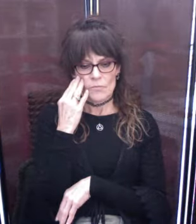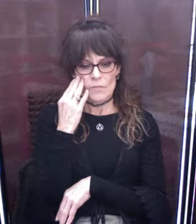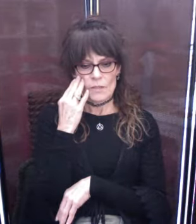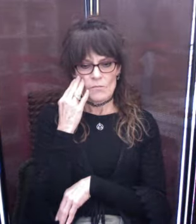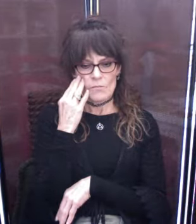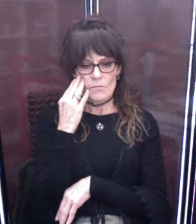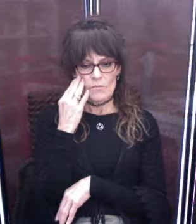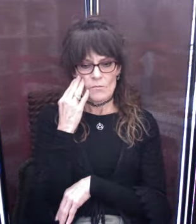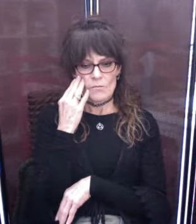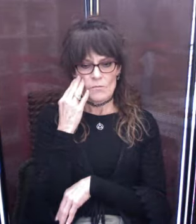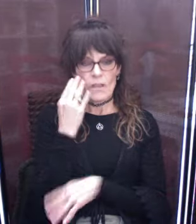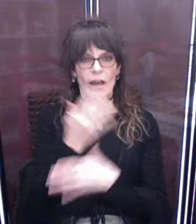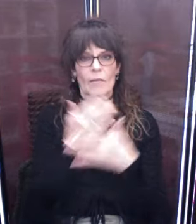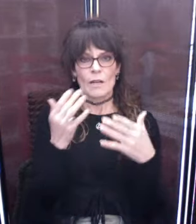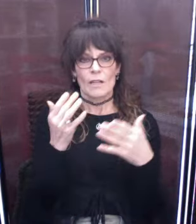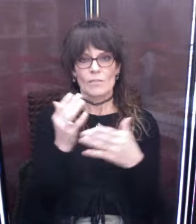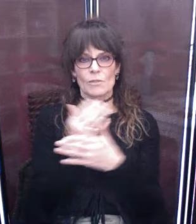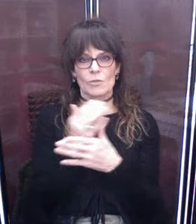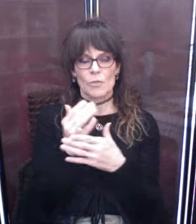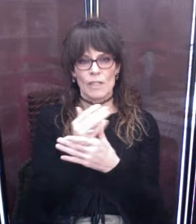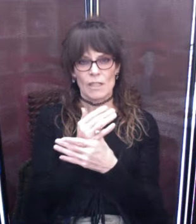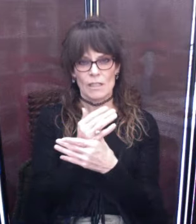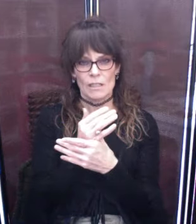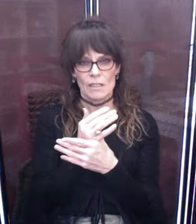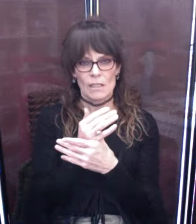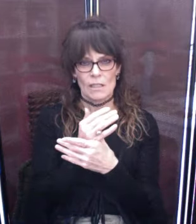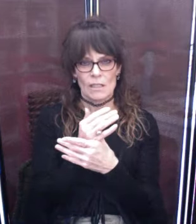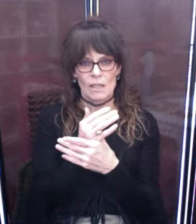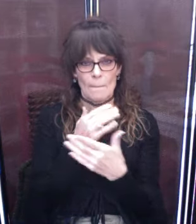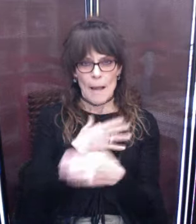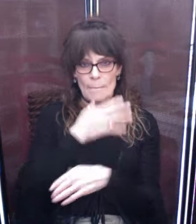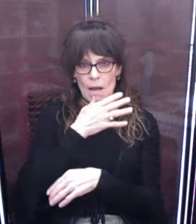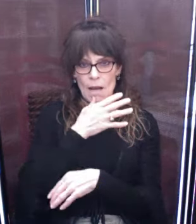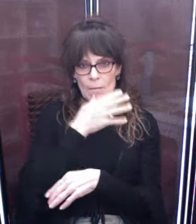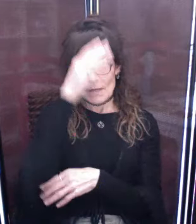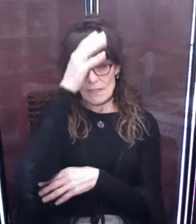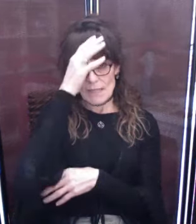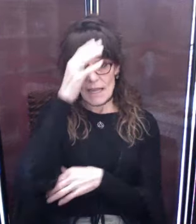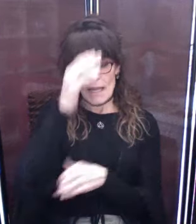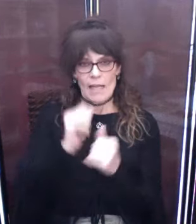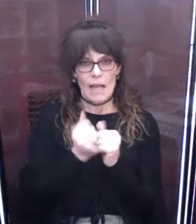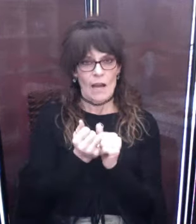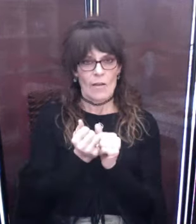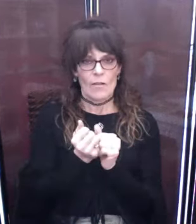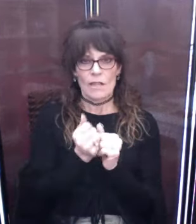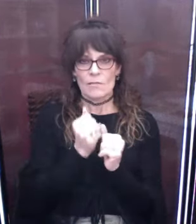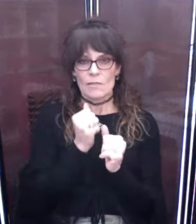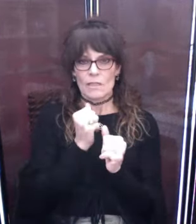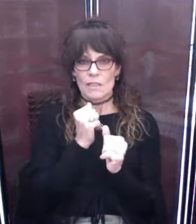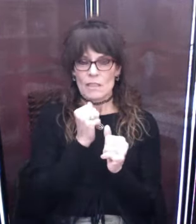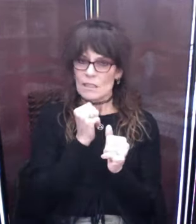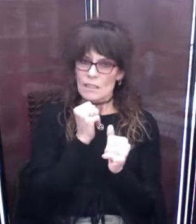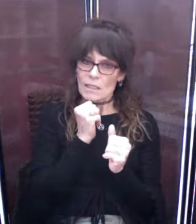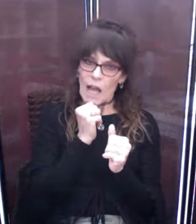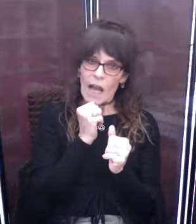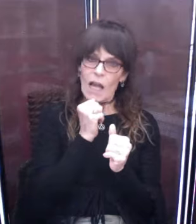how much I had come between him and my mom, how much I had mistreated my sisters over the years. And I knew how much